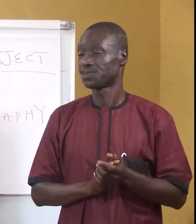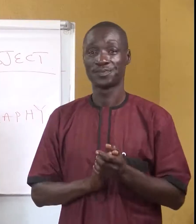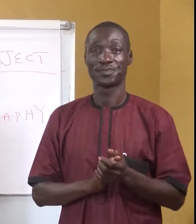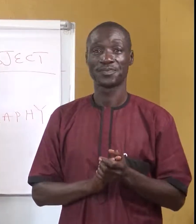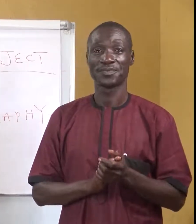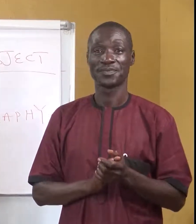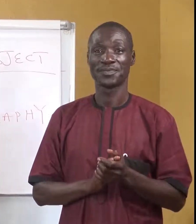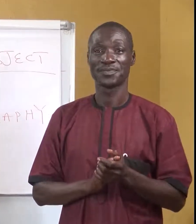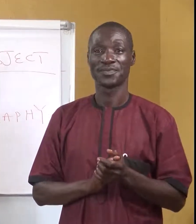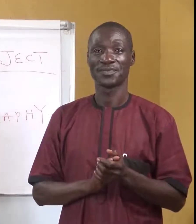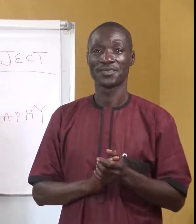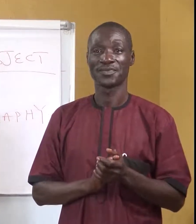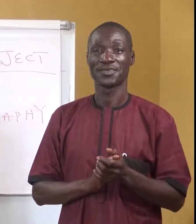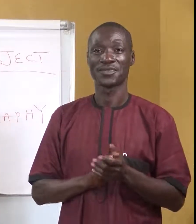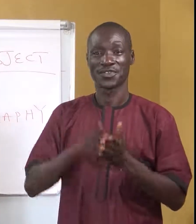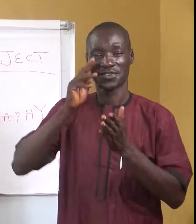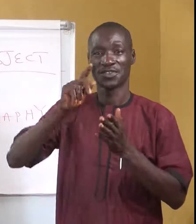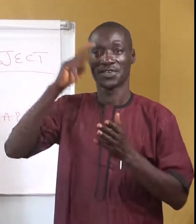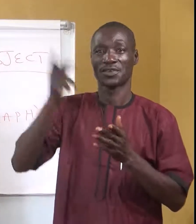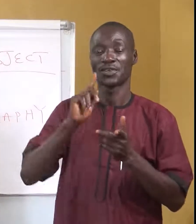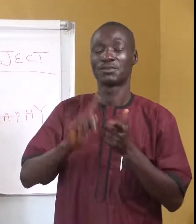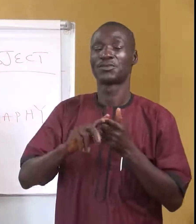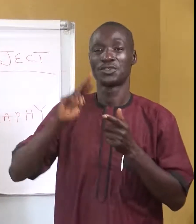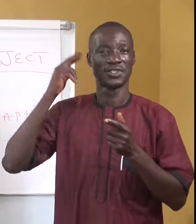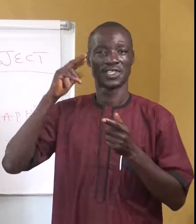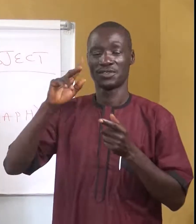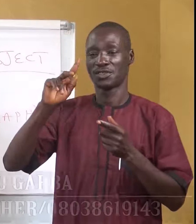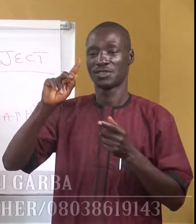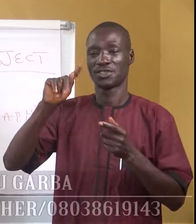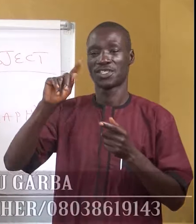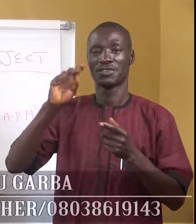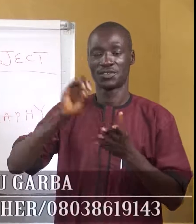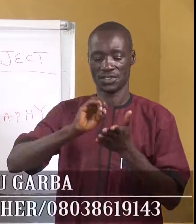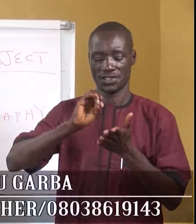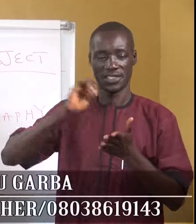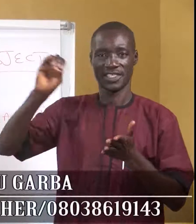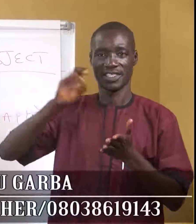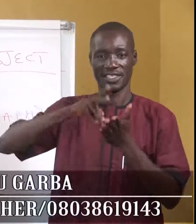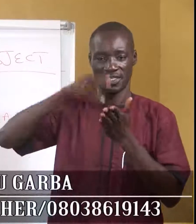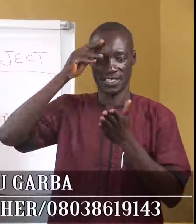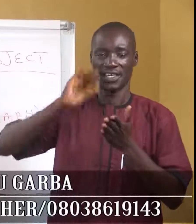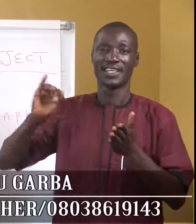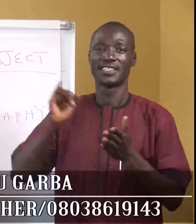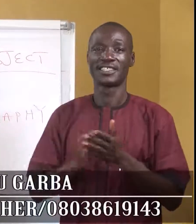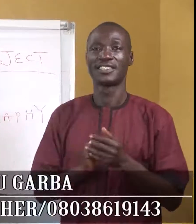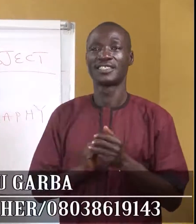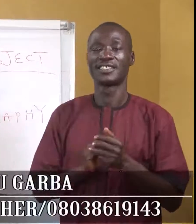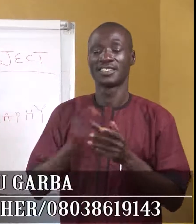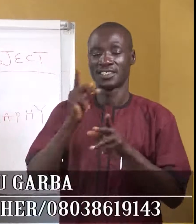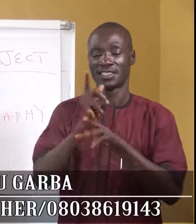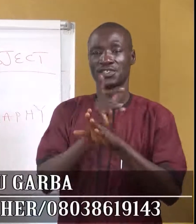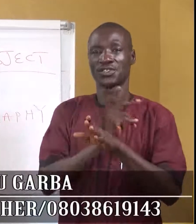Well, students, welcome to Radio Television e-learning. The